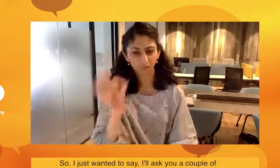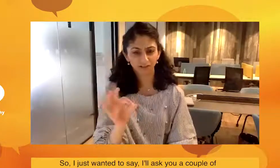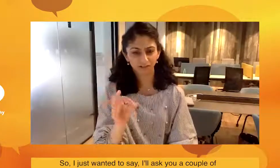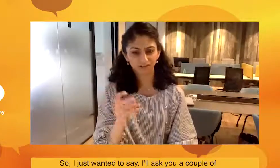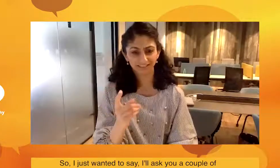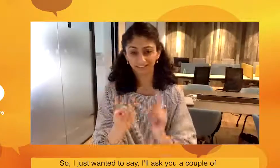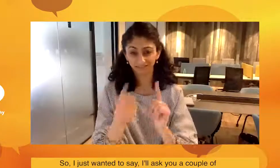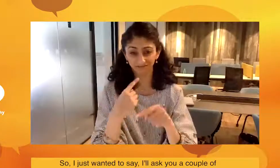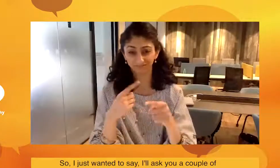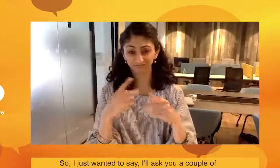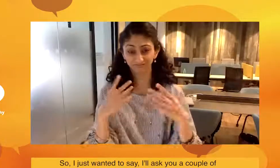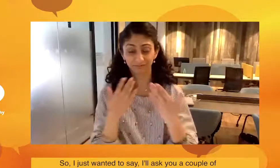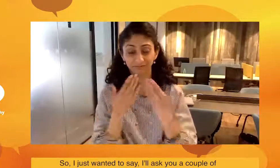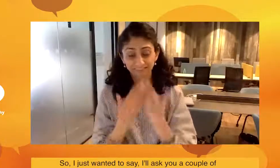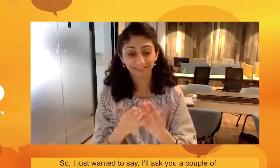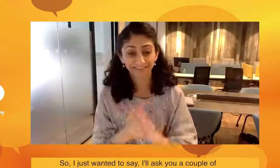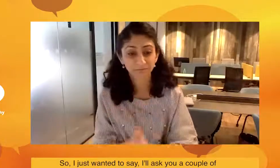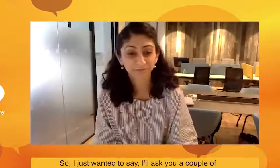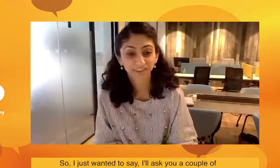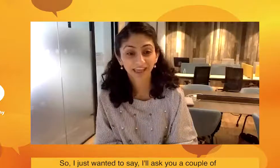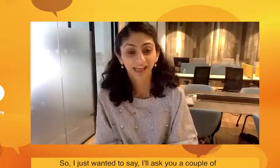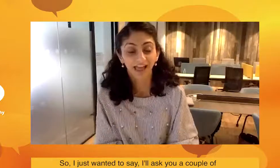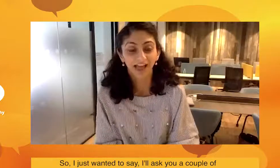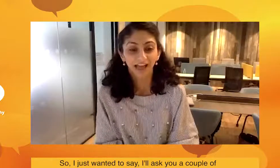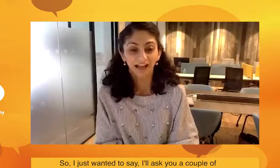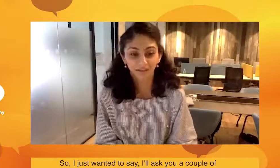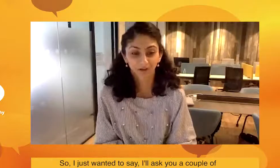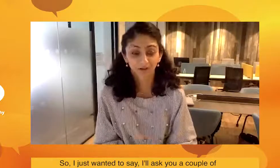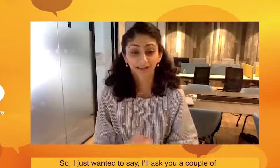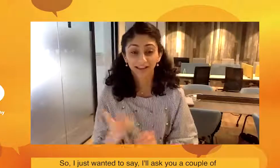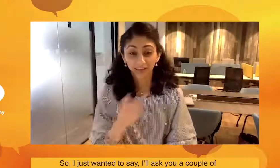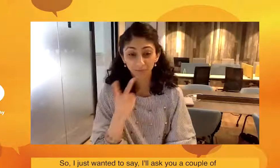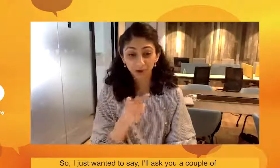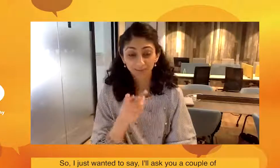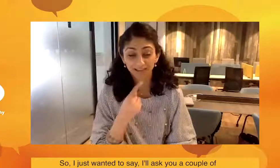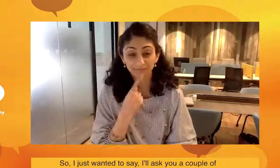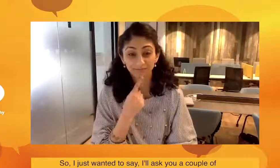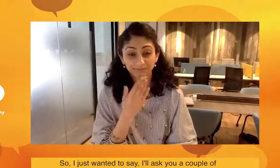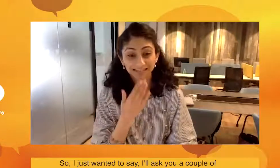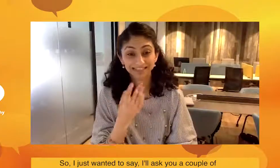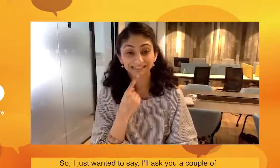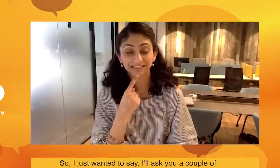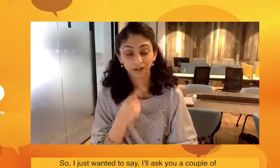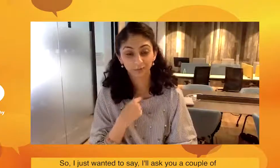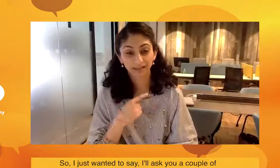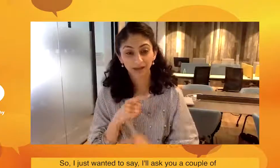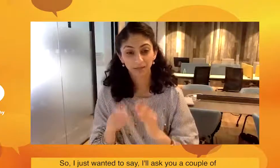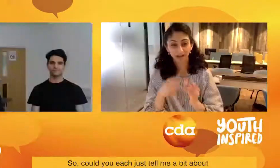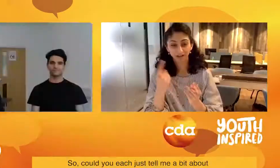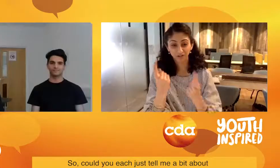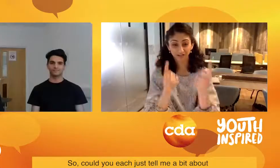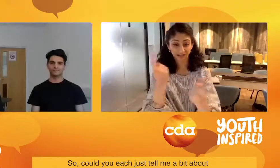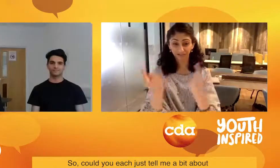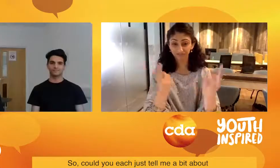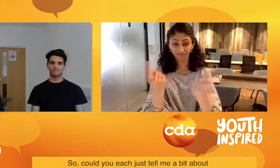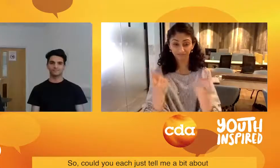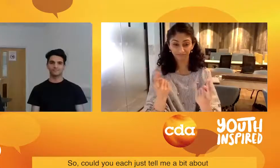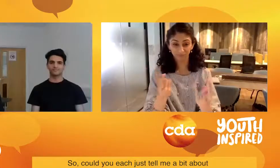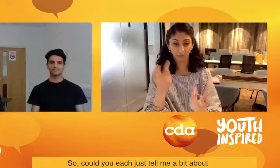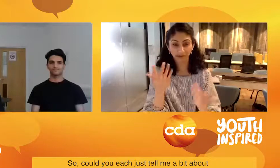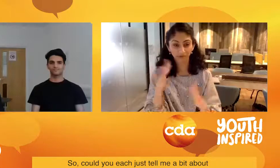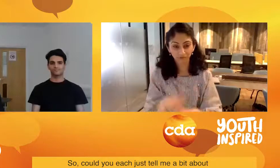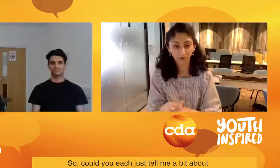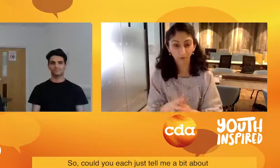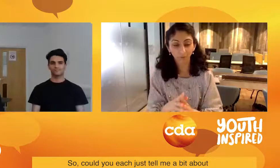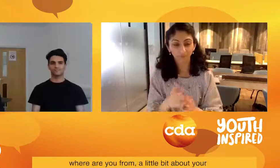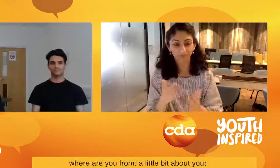So I just wanted to say I'll ask you a couple of questions and then you can give whatever answers you want. So could you each just tell me a